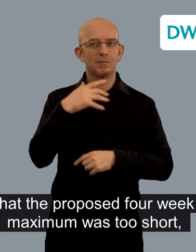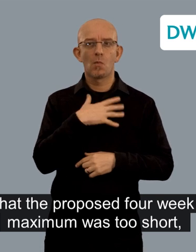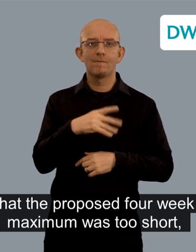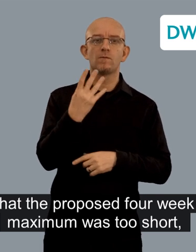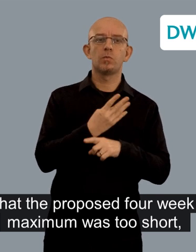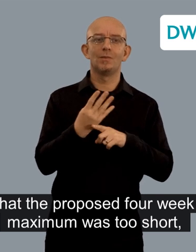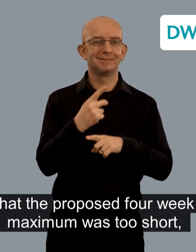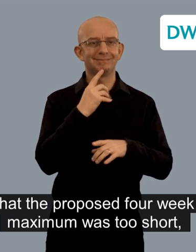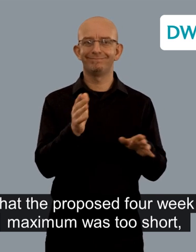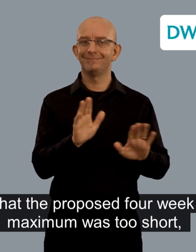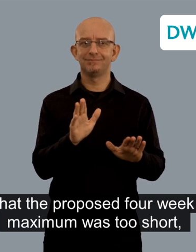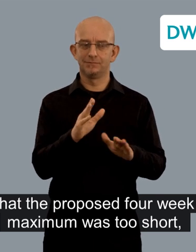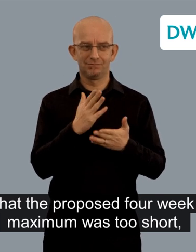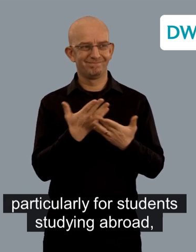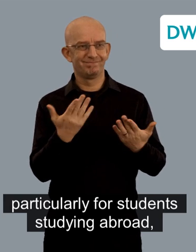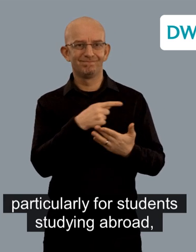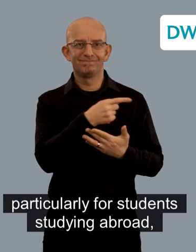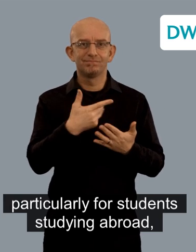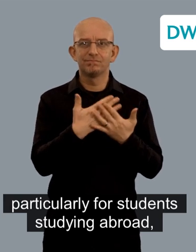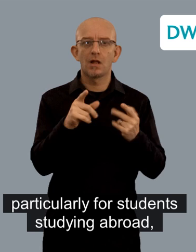particularly for students studying abroad,